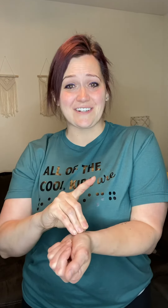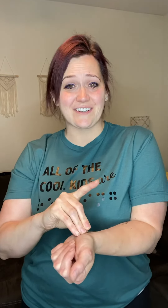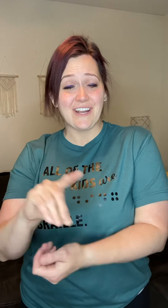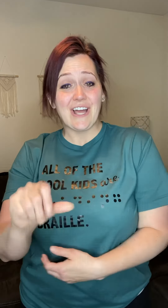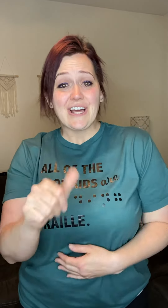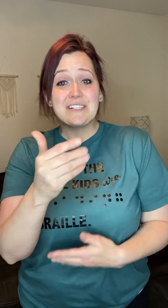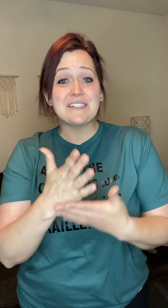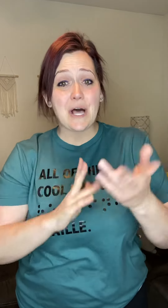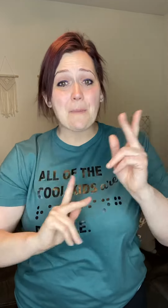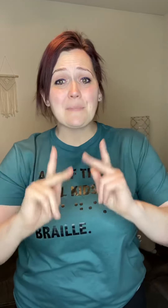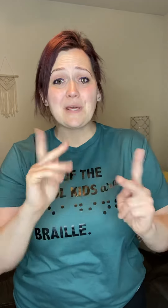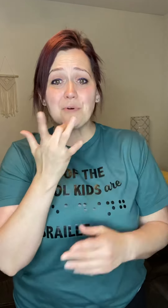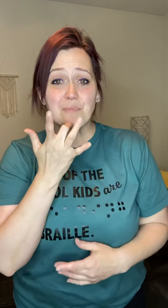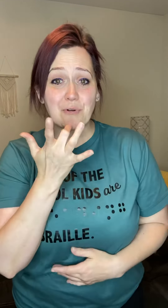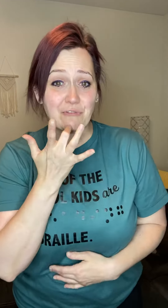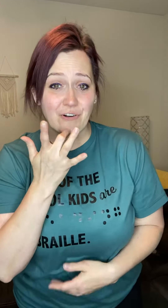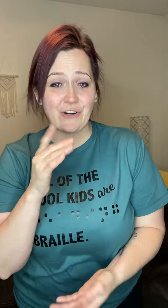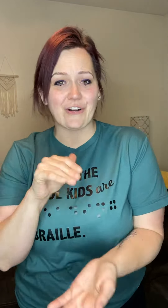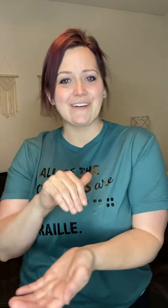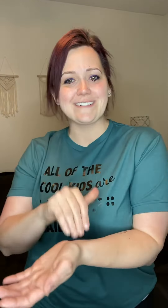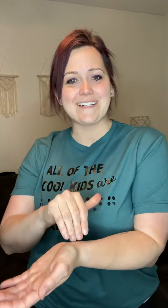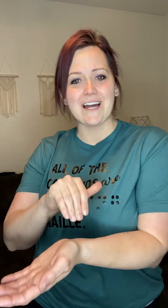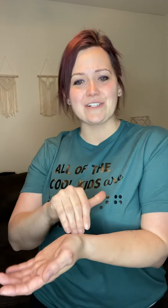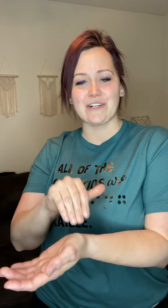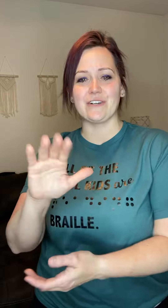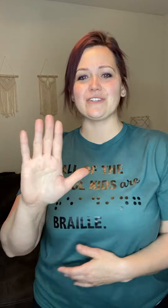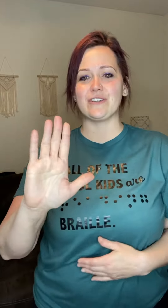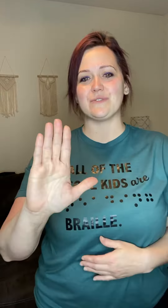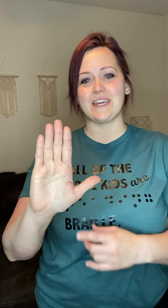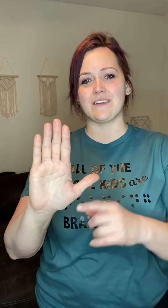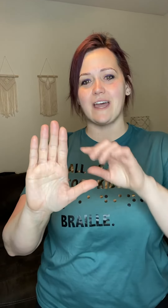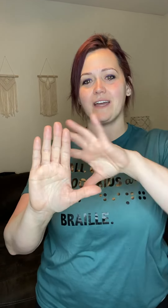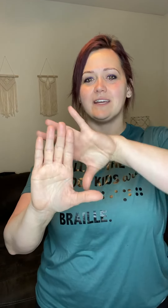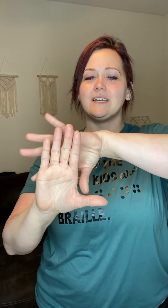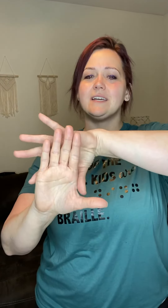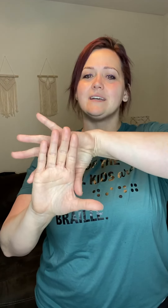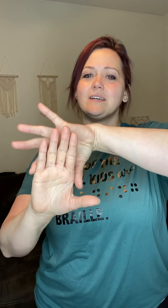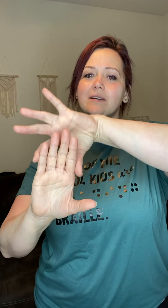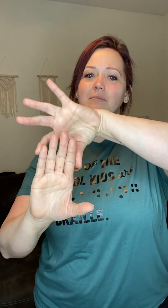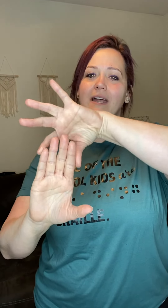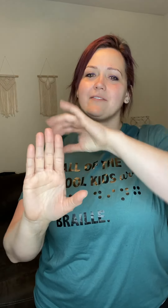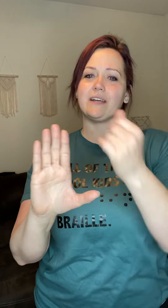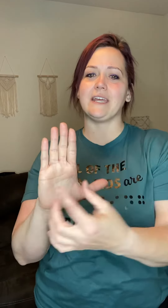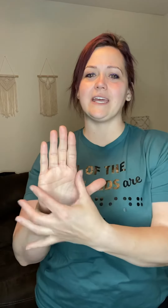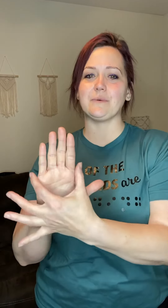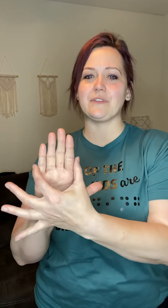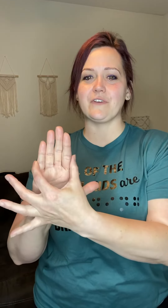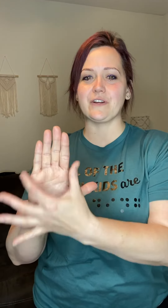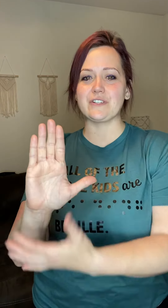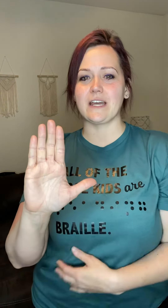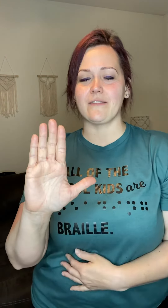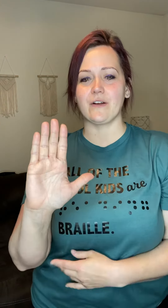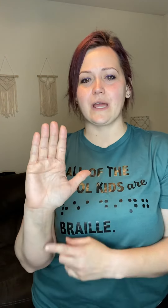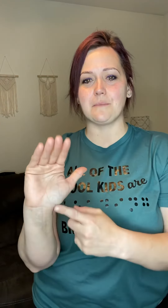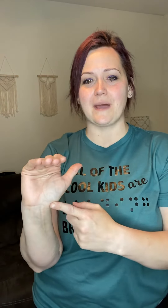doctor. Some people prefer doctor. So you take that modified hand with your fingers together and bend